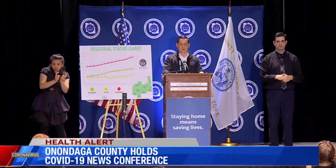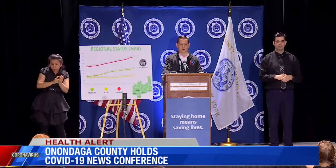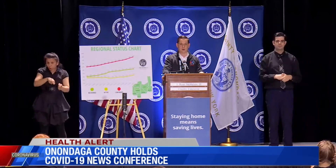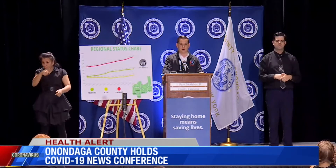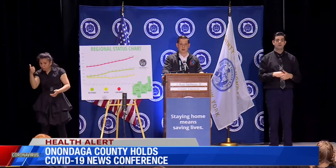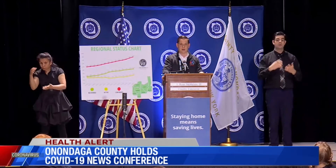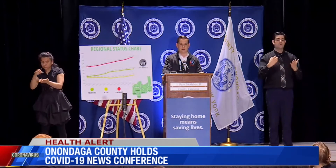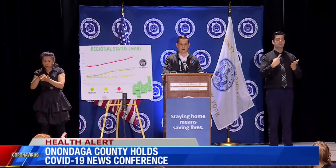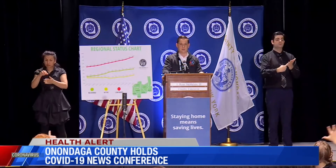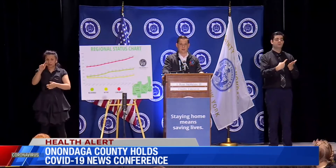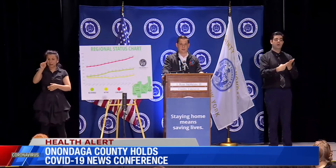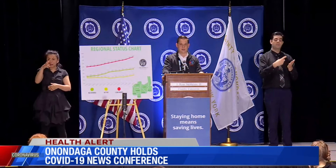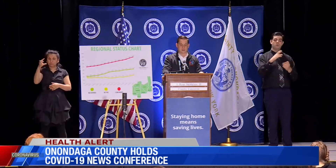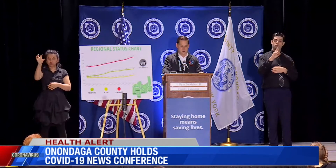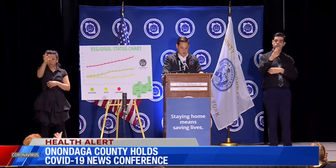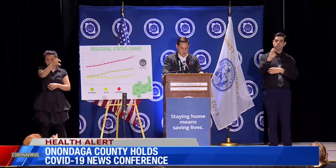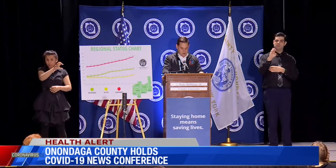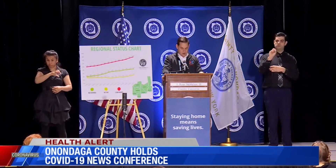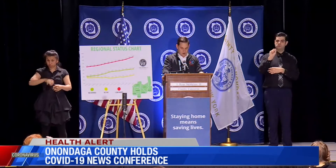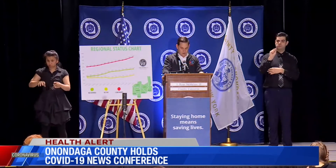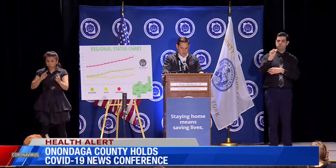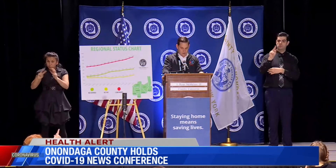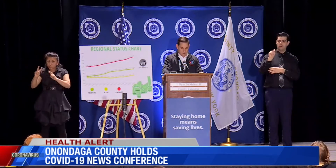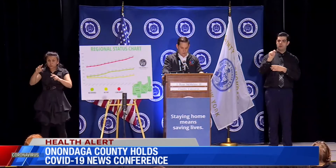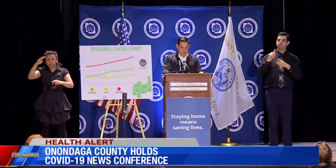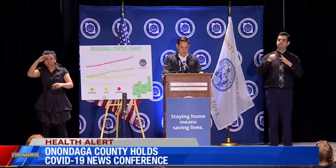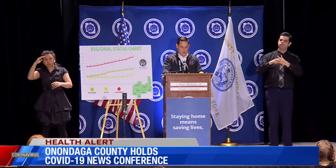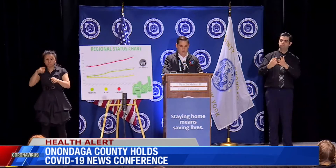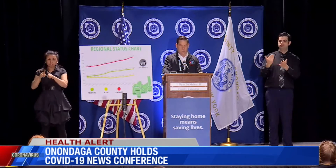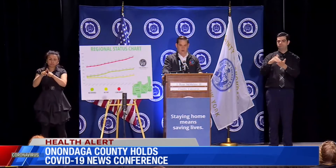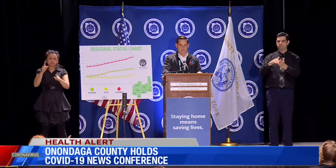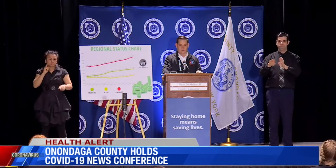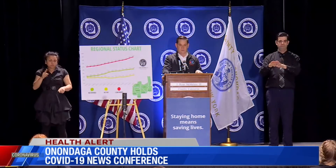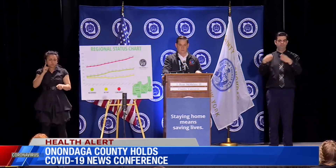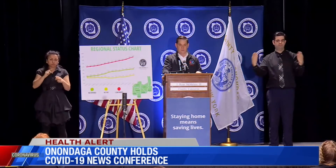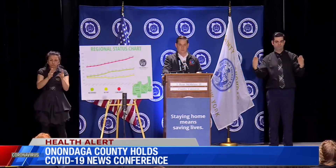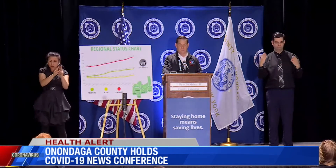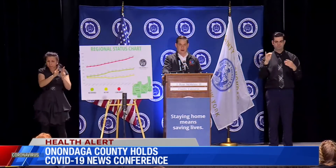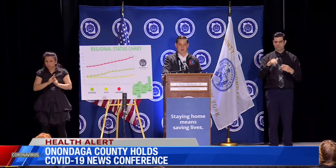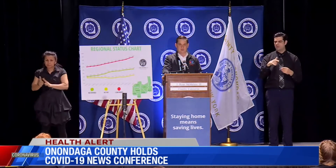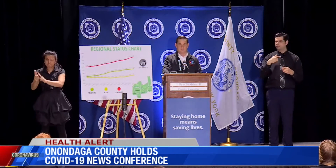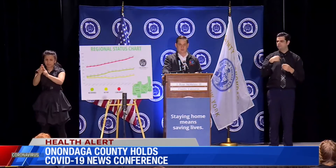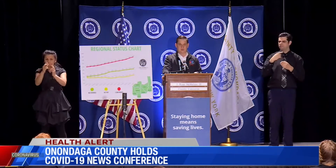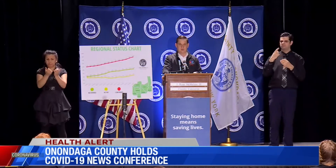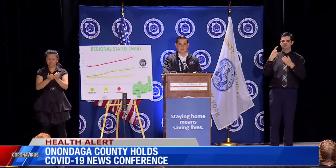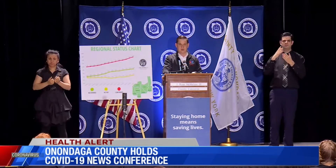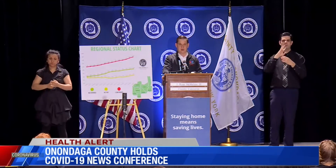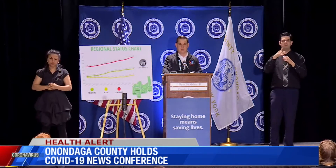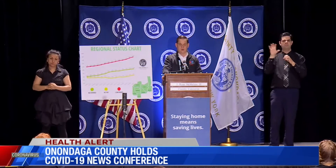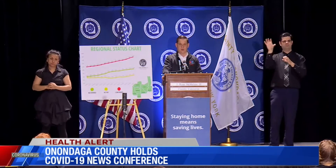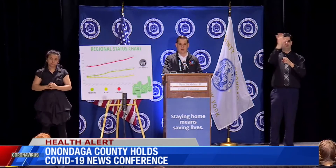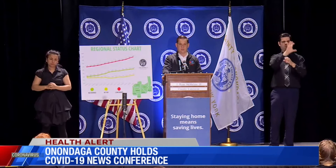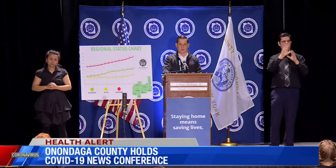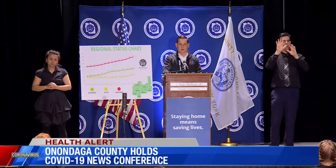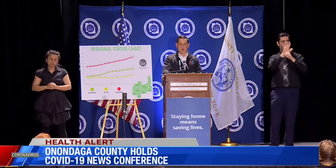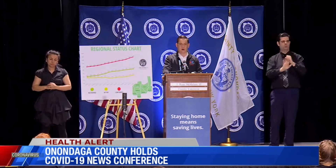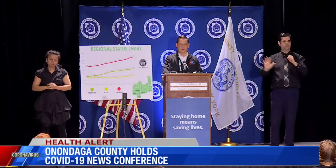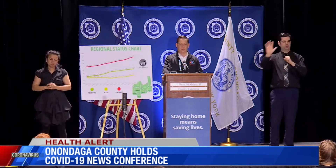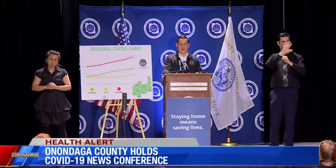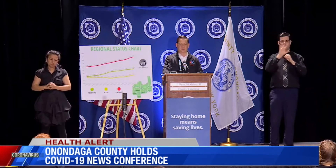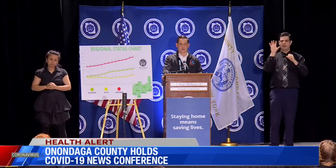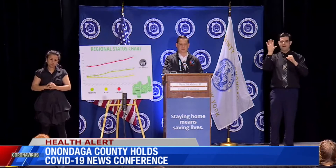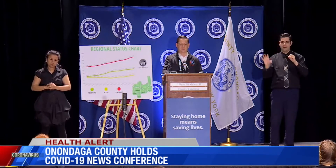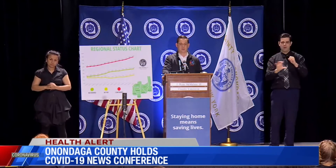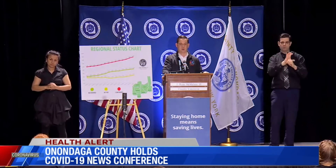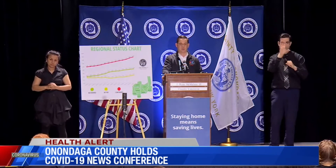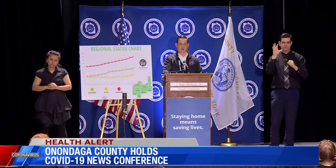with the state of New York on a daily basis. We have met and or can meet all